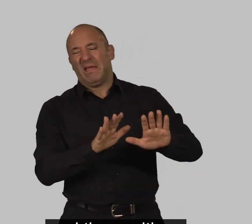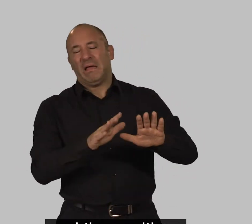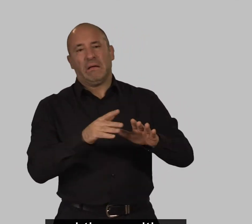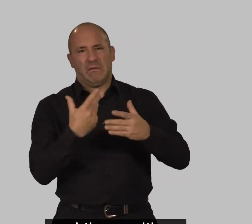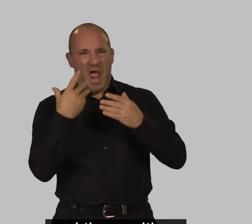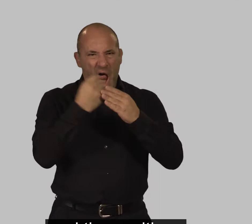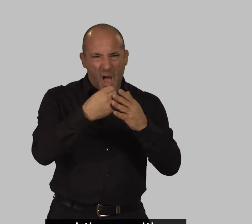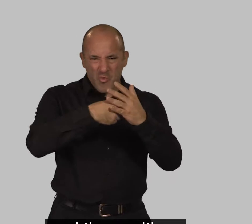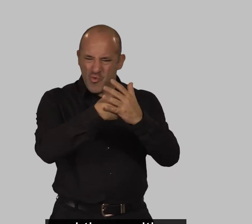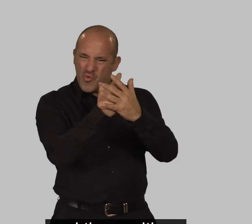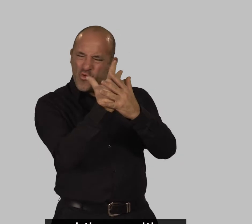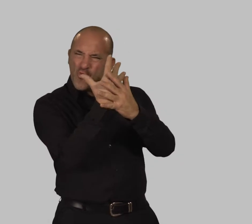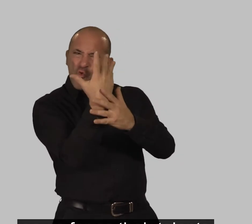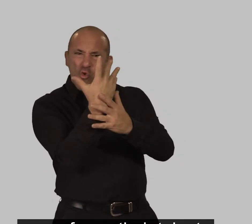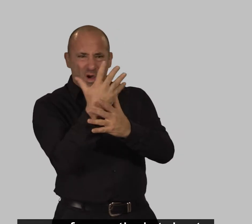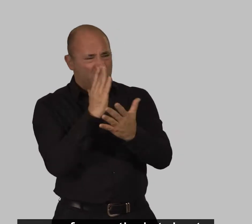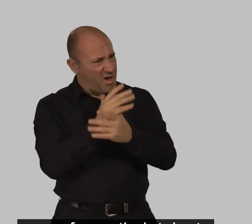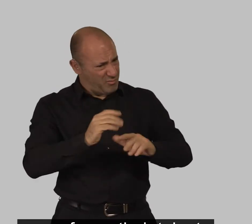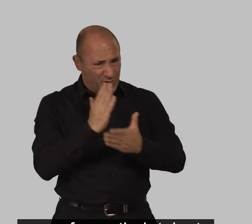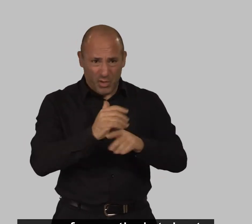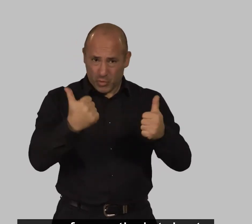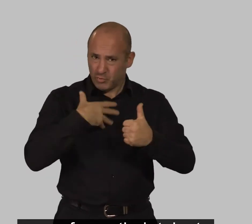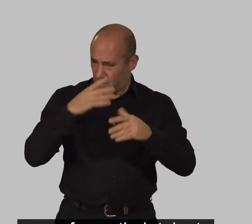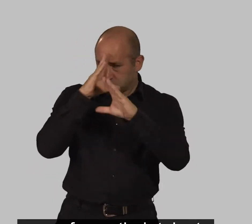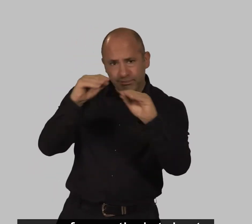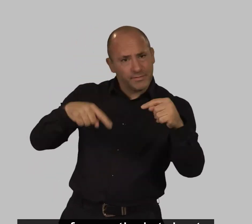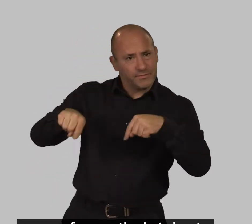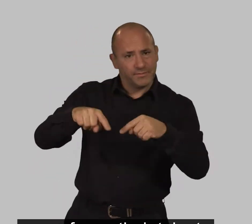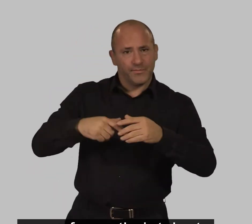of helping disabled people go as far as their talents can take them.